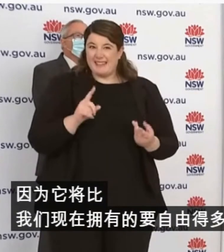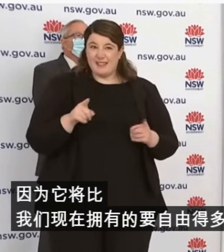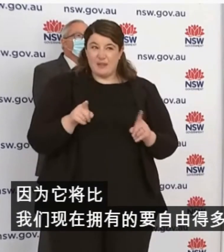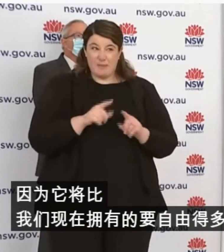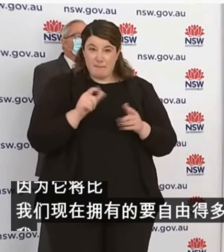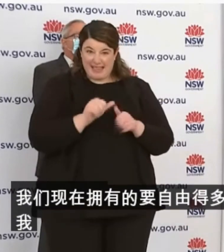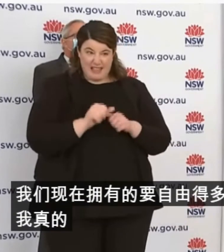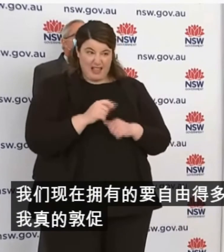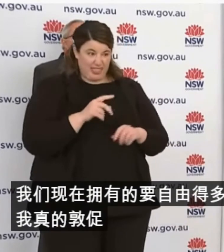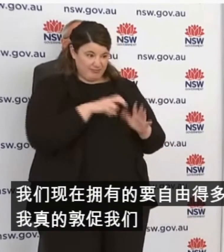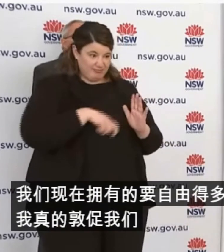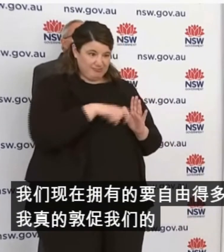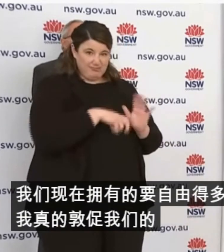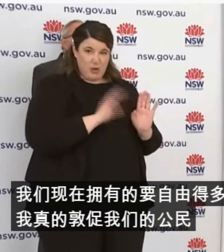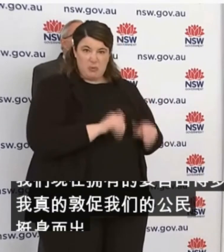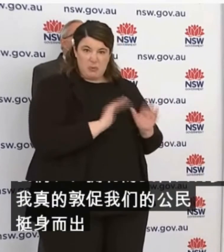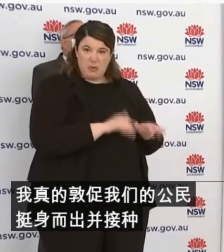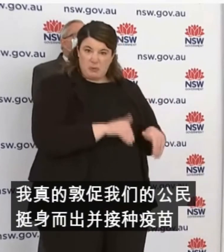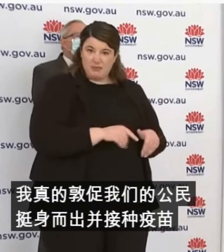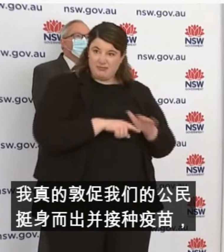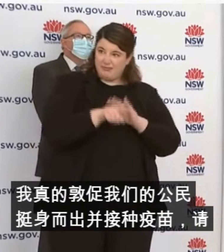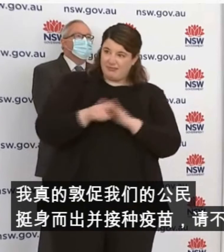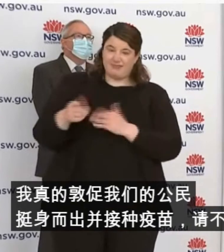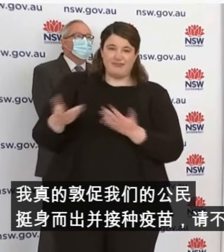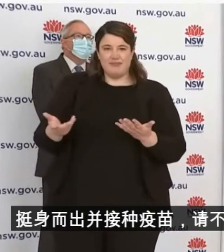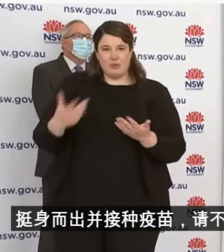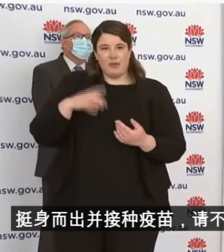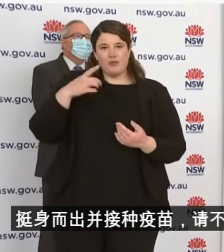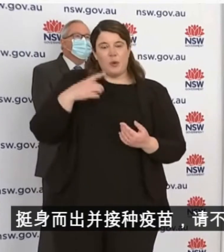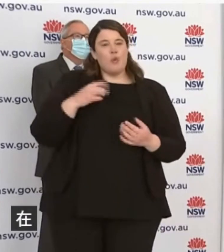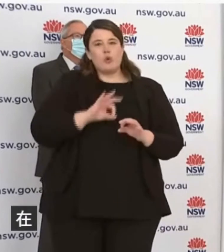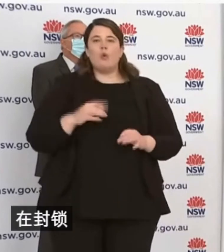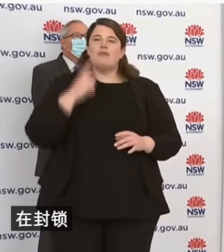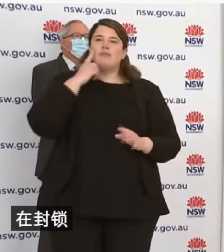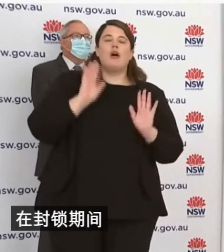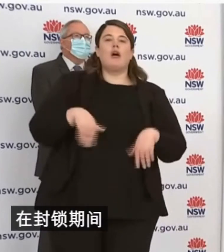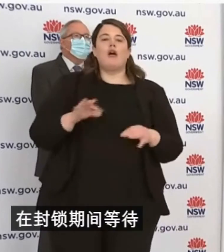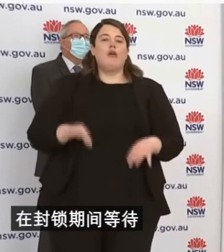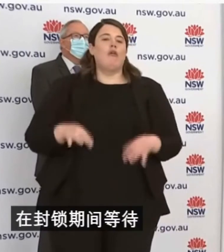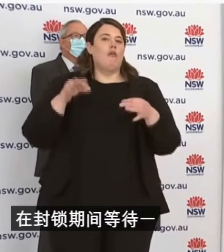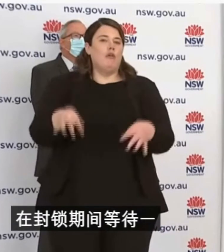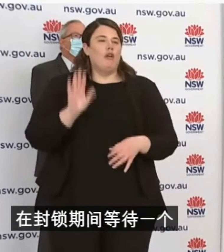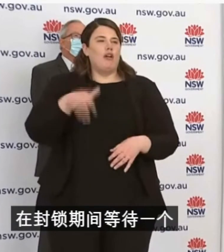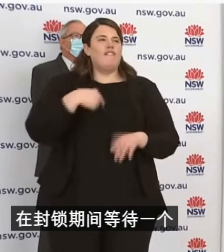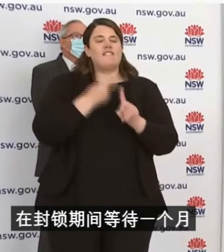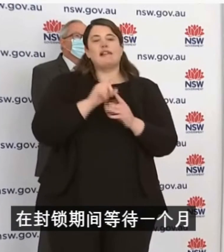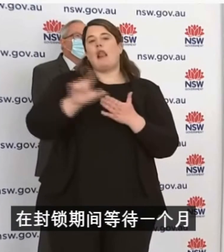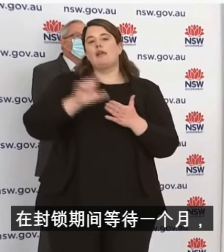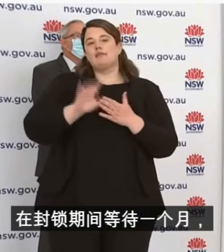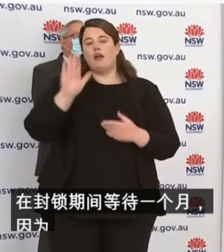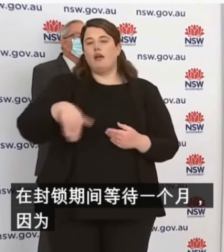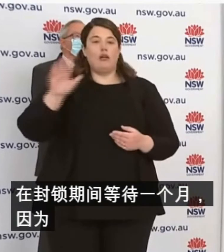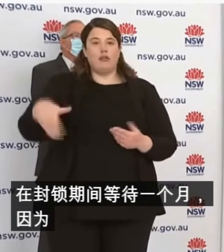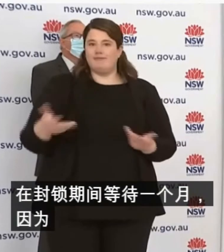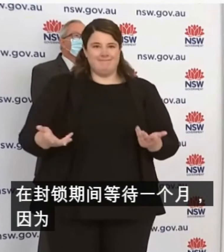that's why I'm really urging our citizens to come forward and get vaccinated. Please don't wait. Even a month during a lockdown is